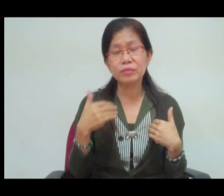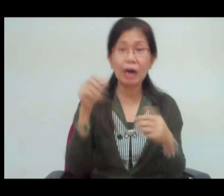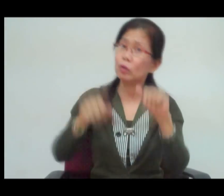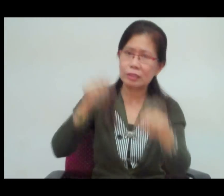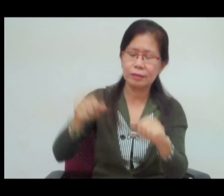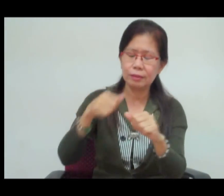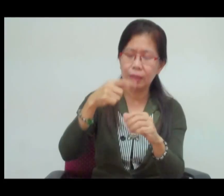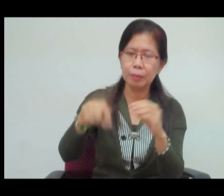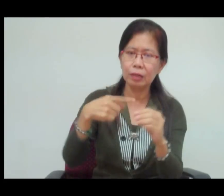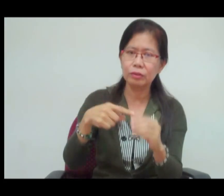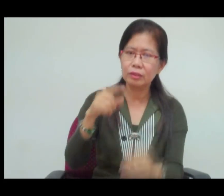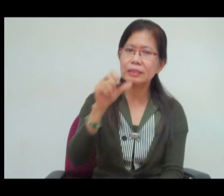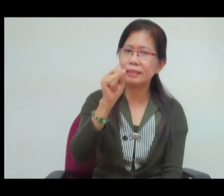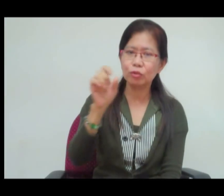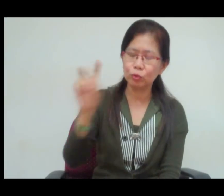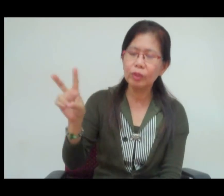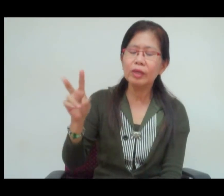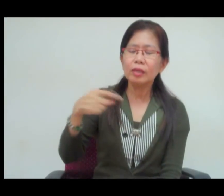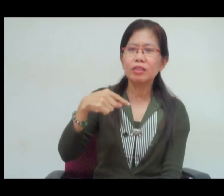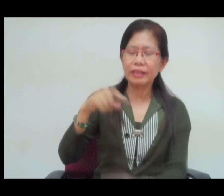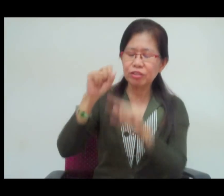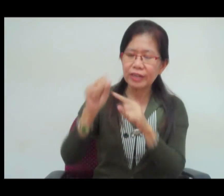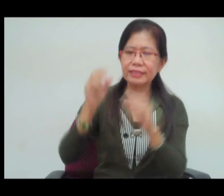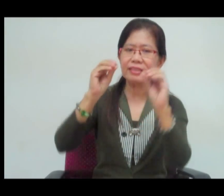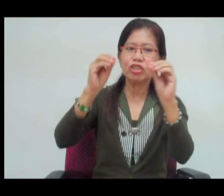doubt about C2 because I started teaching